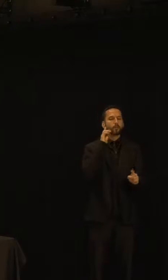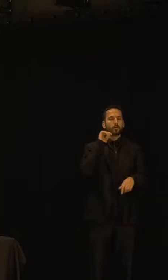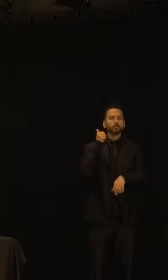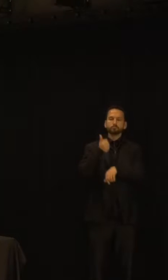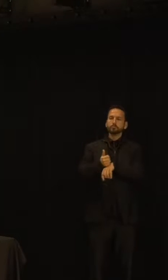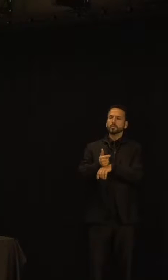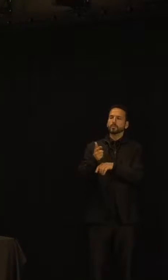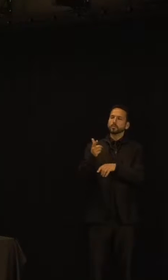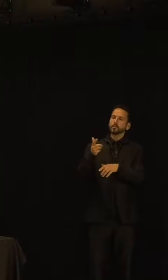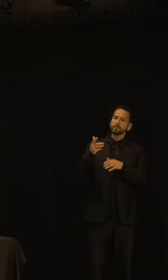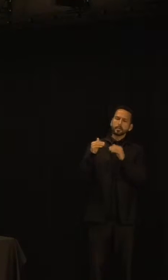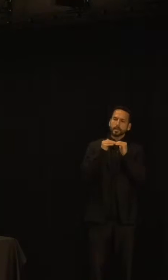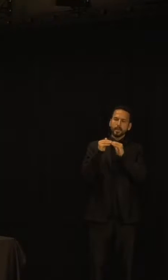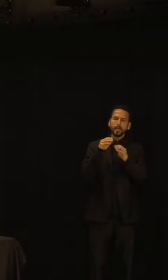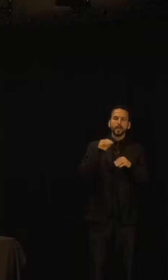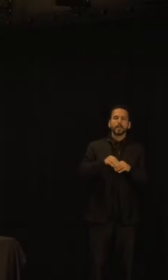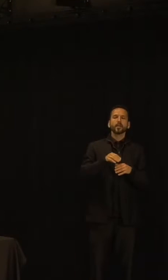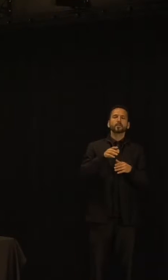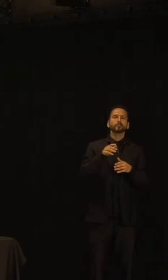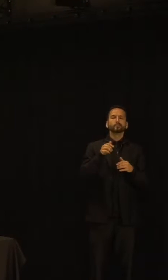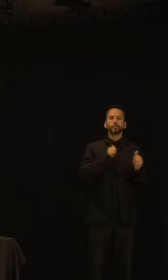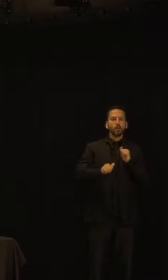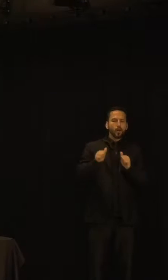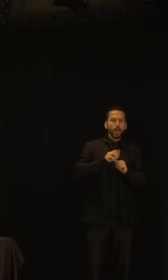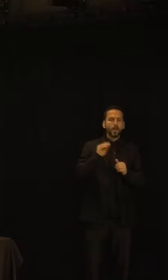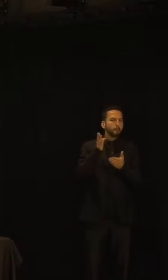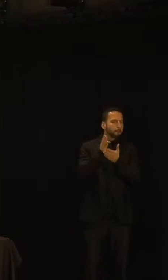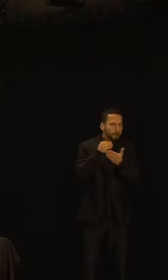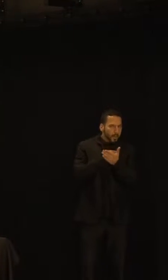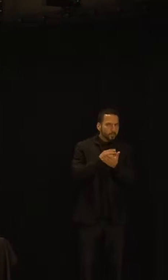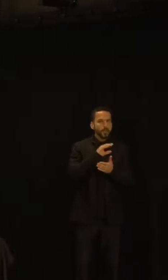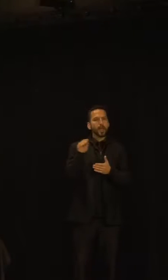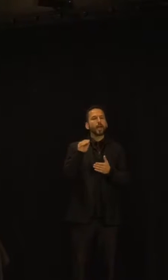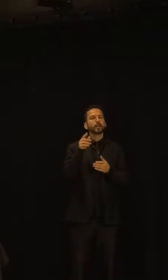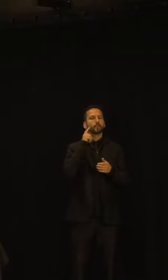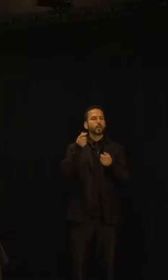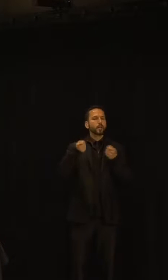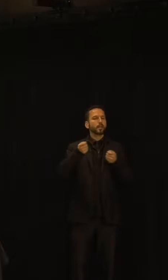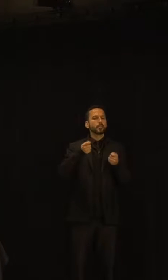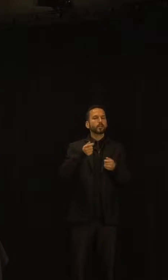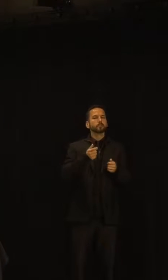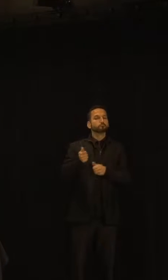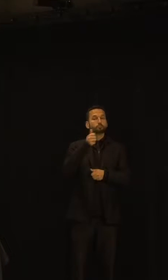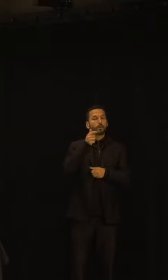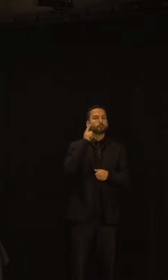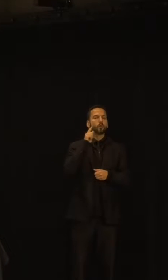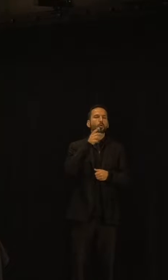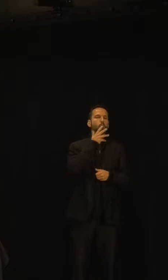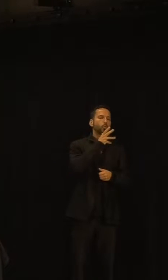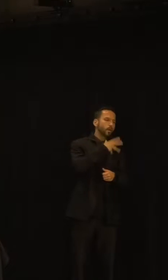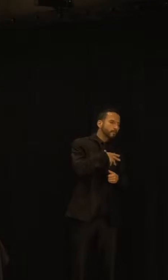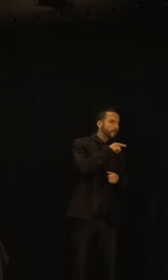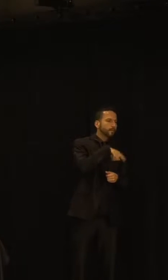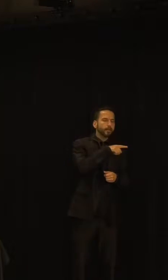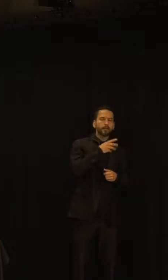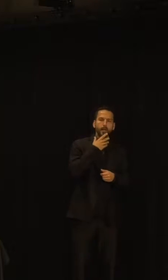teams. You heard some of the figures just now of older people being on boards, younger people being on staff. How do we change